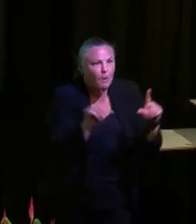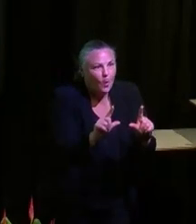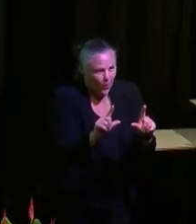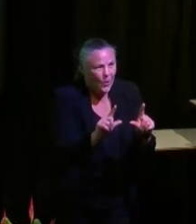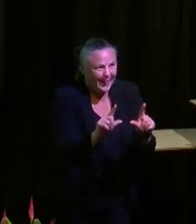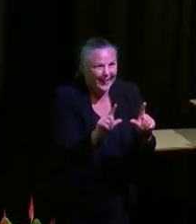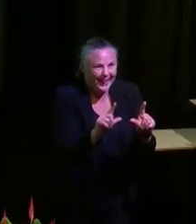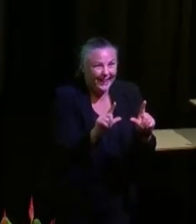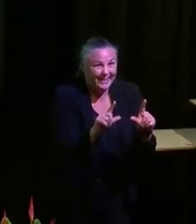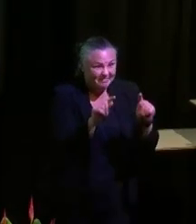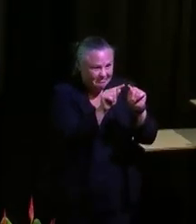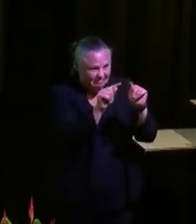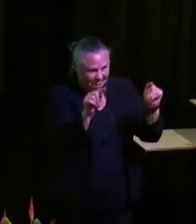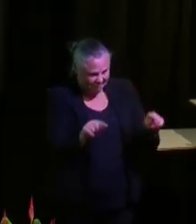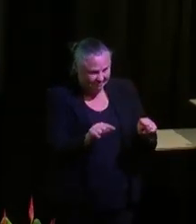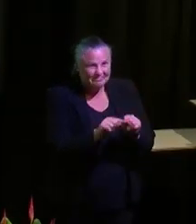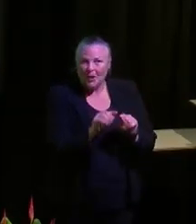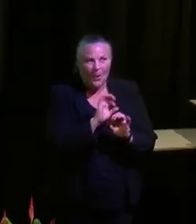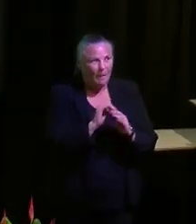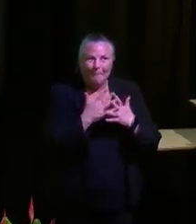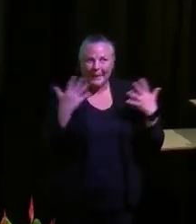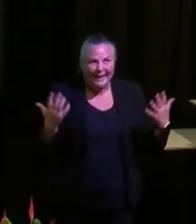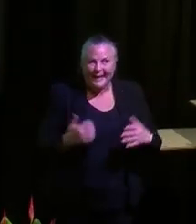10 by 13 centimetres big,